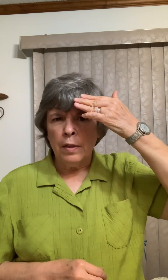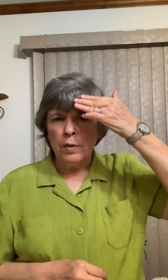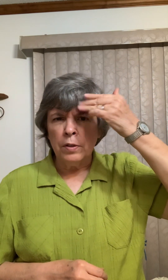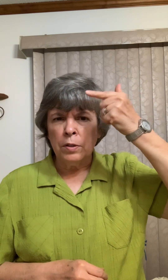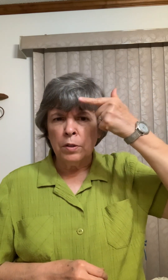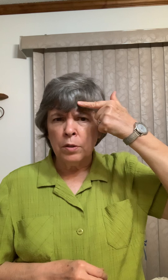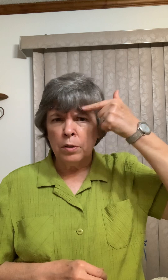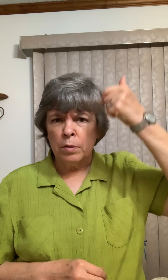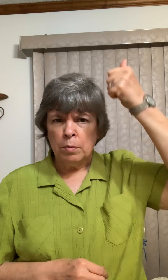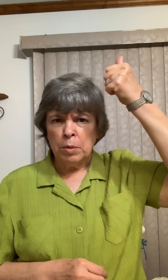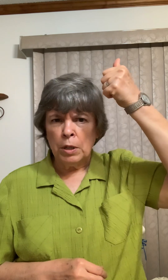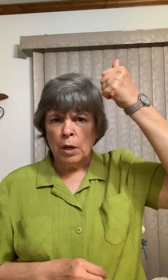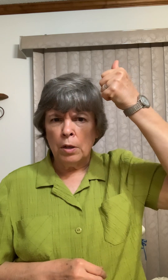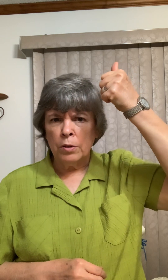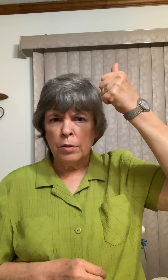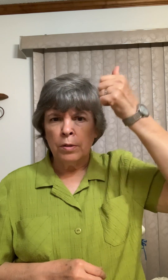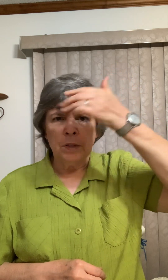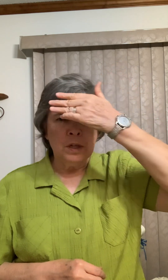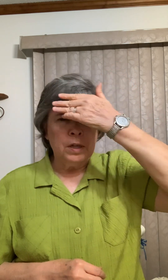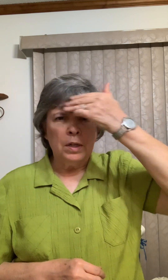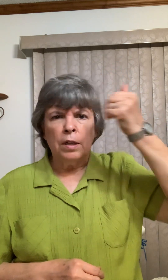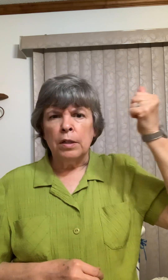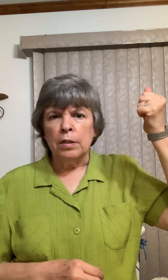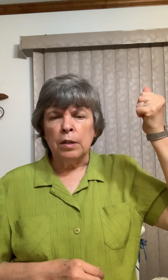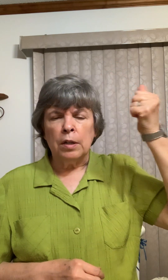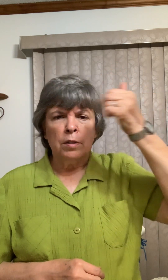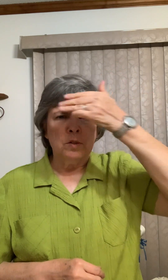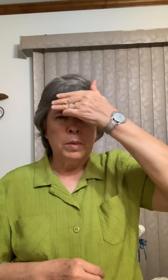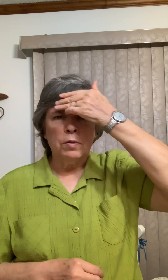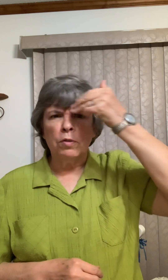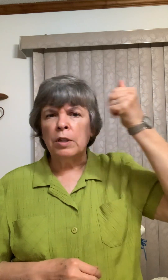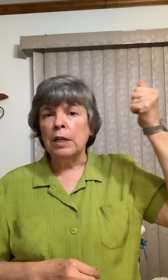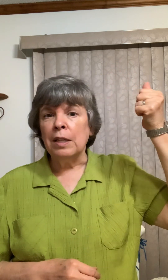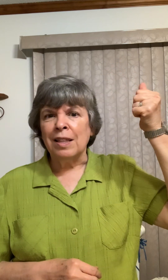this is because. And you may forget that.